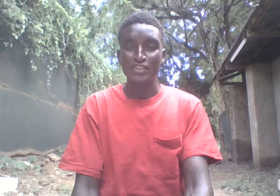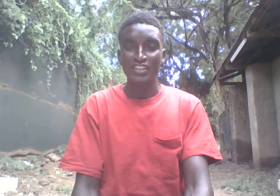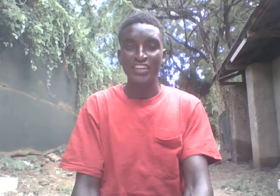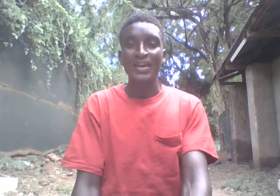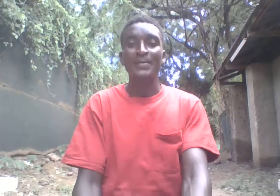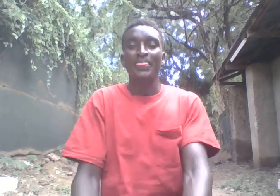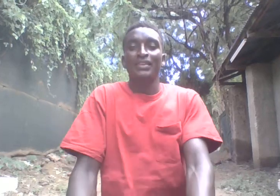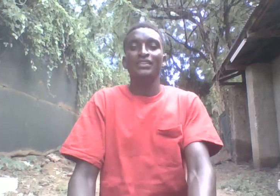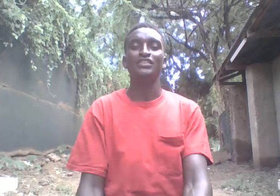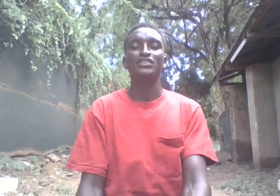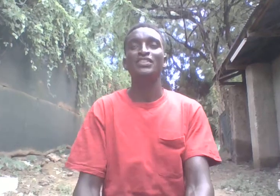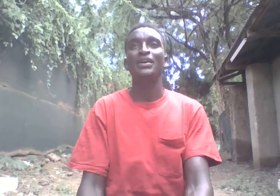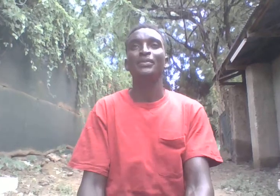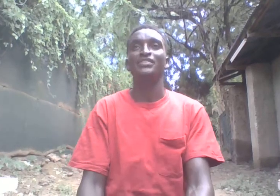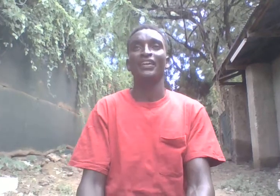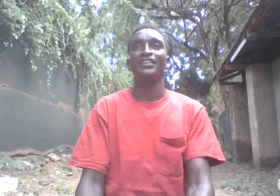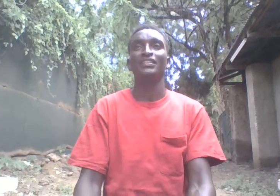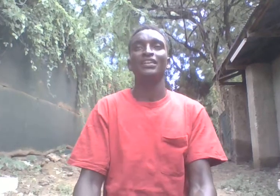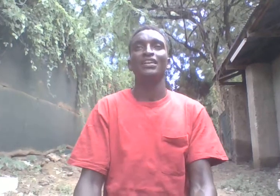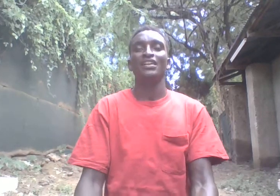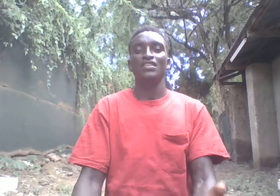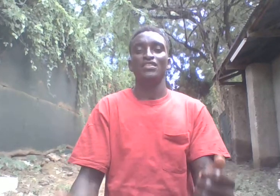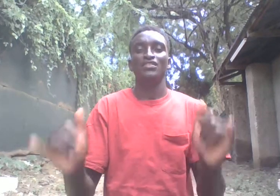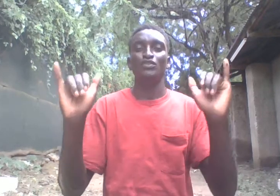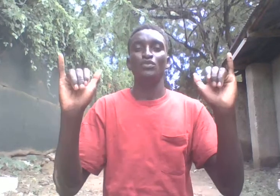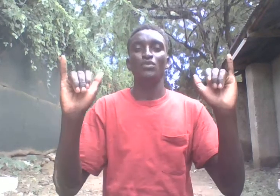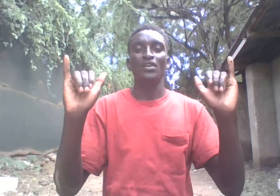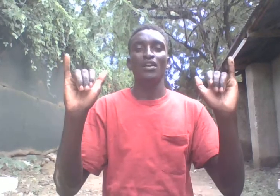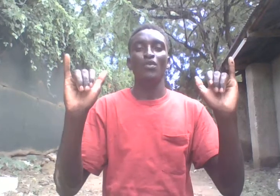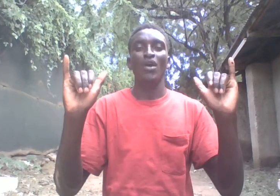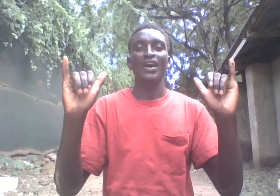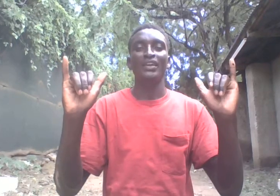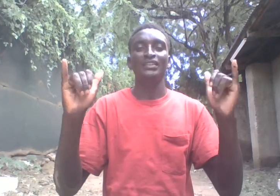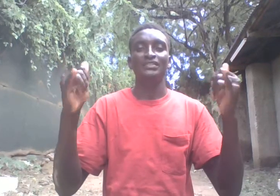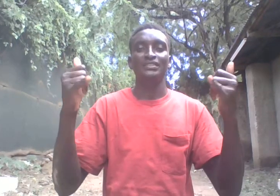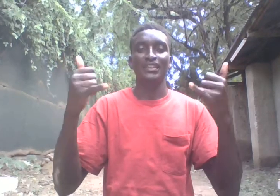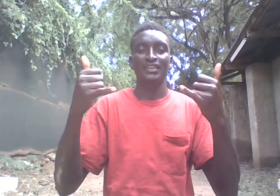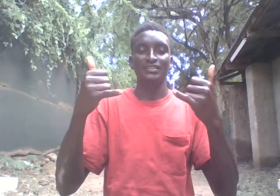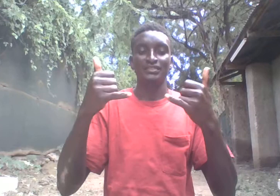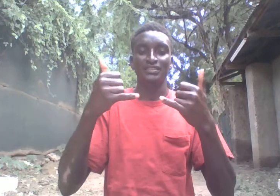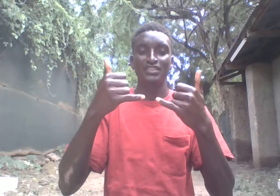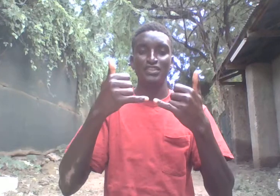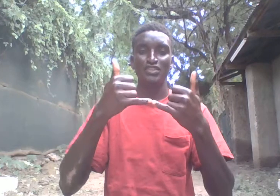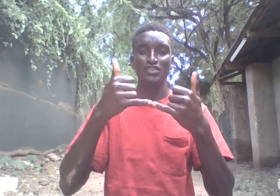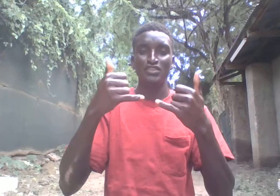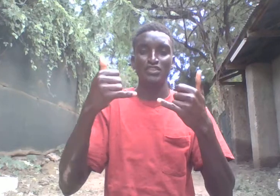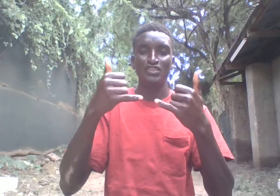engineer. Engineer, we sign 2Y and then engineer.